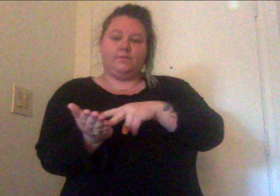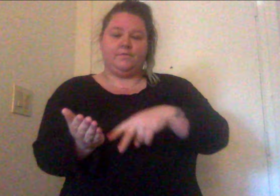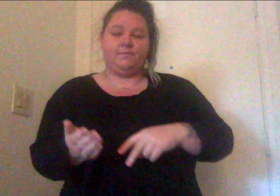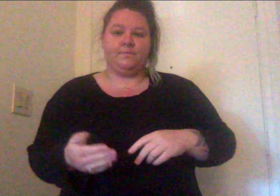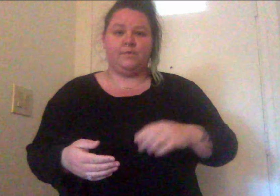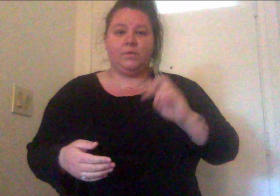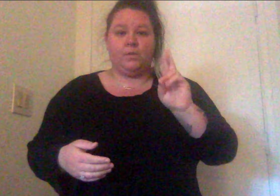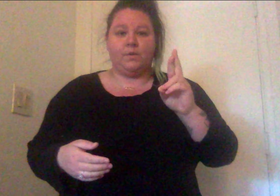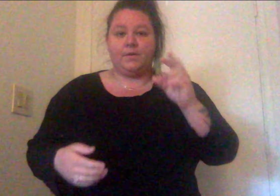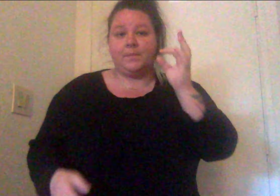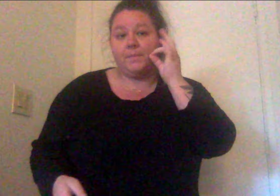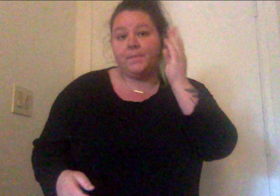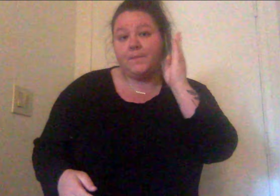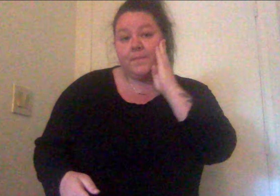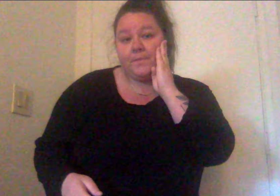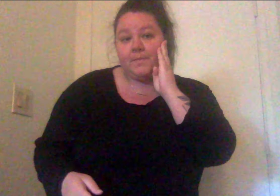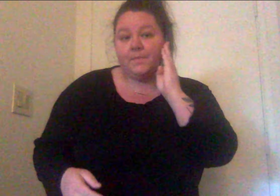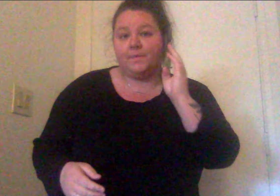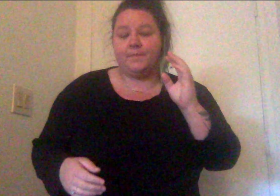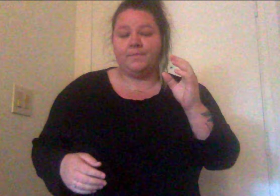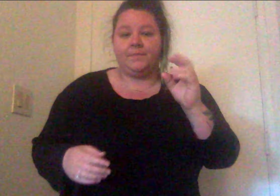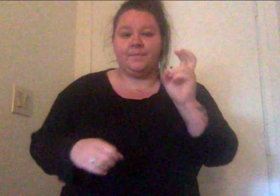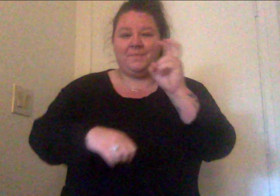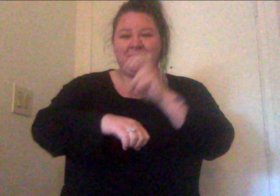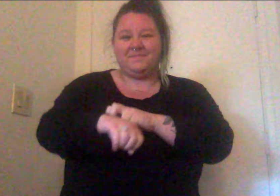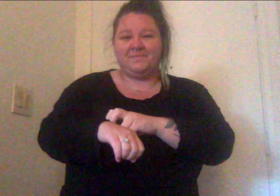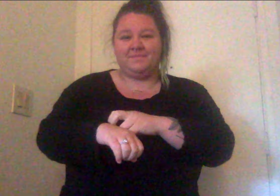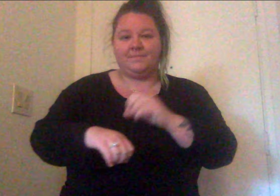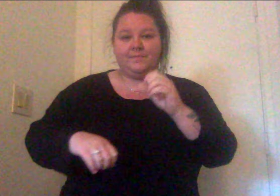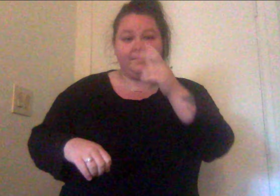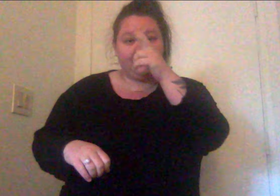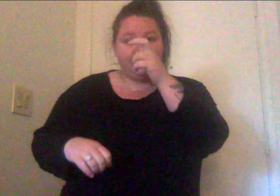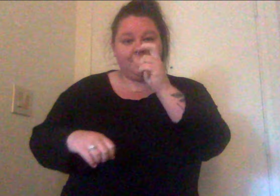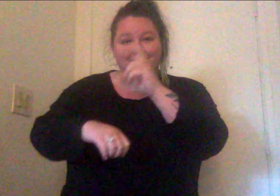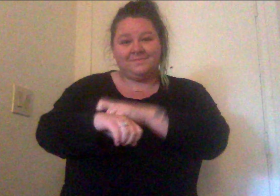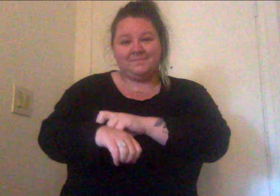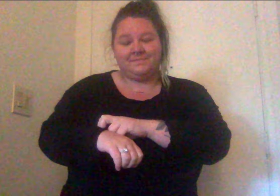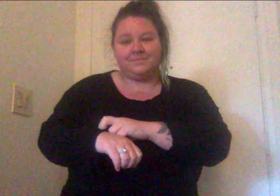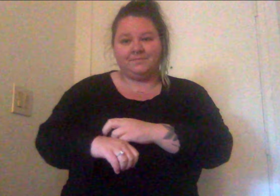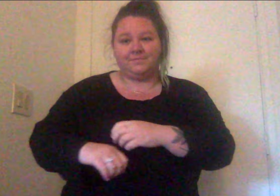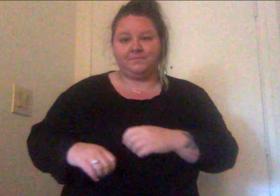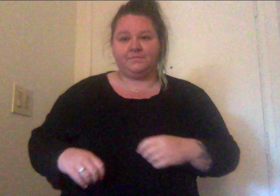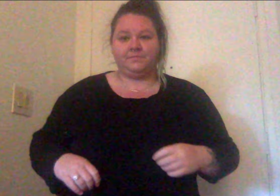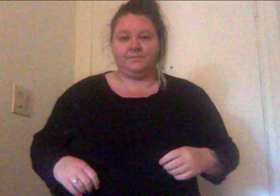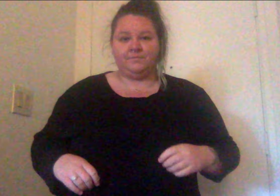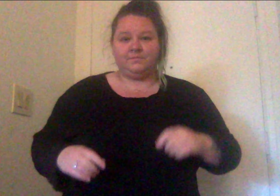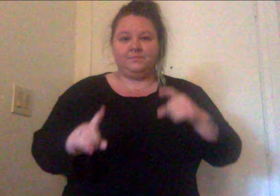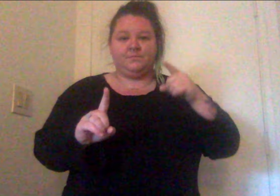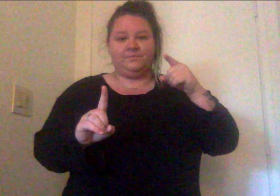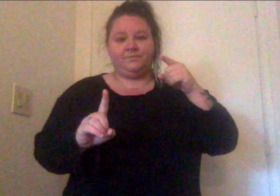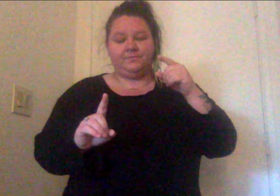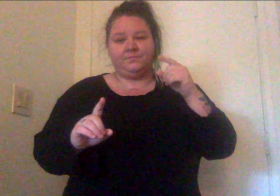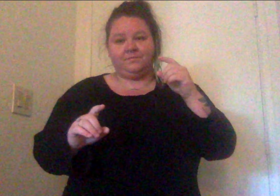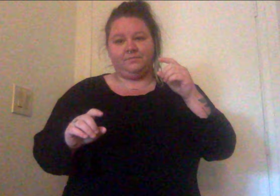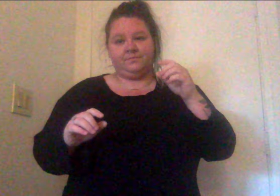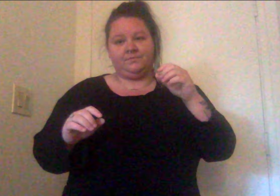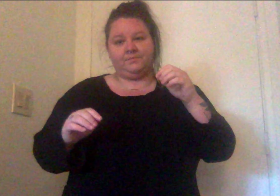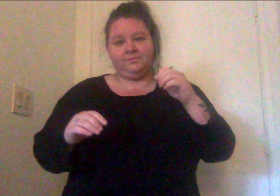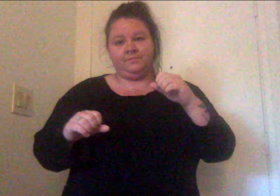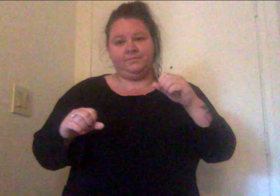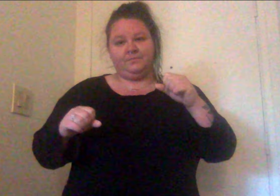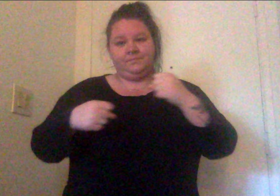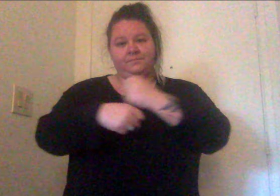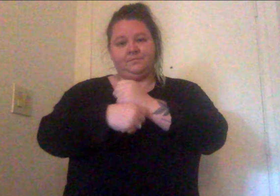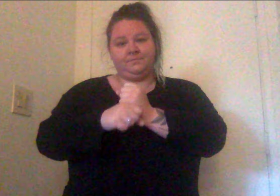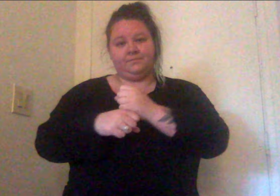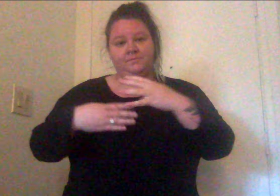and you cause a lot of trauma to the skin and cause bleeding underneath. So